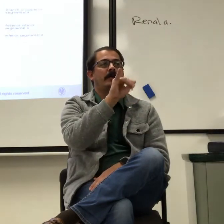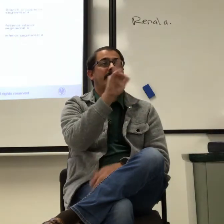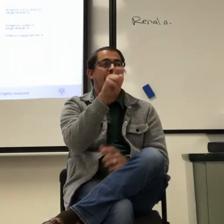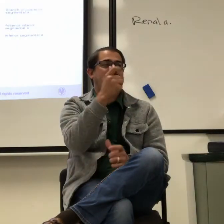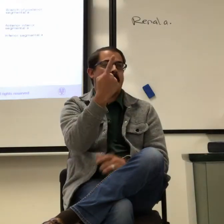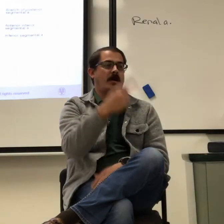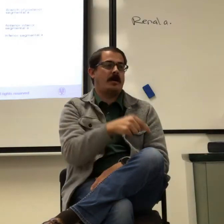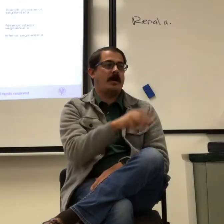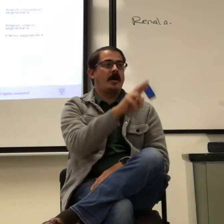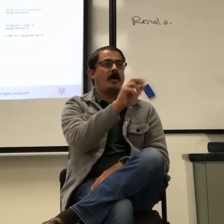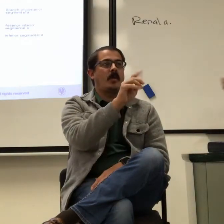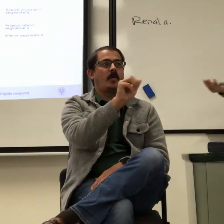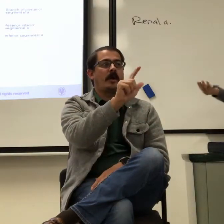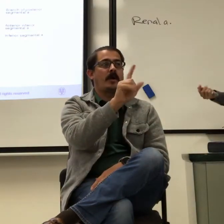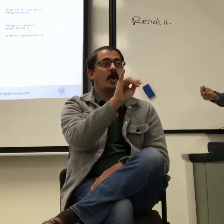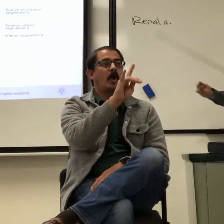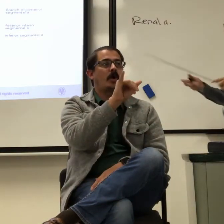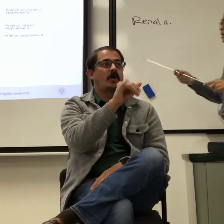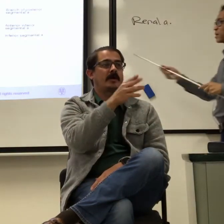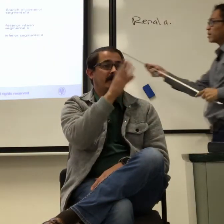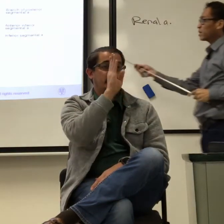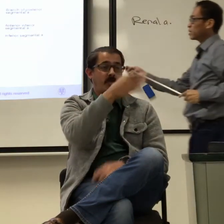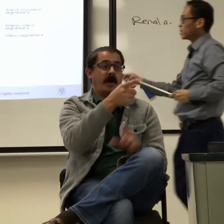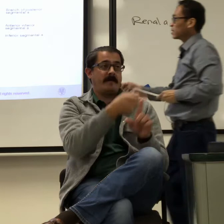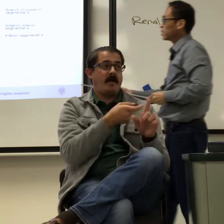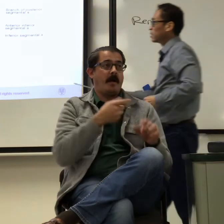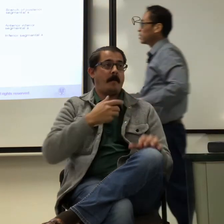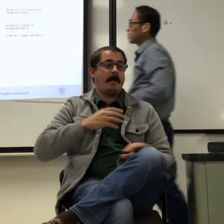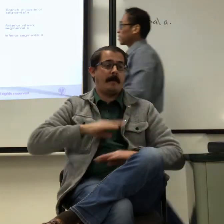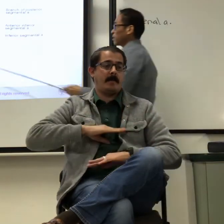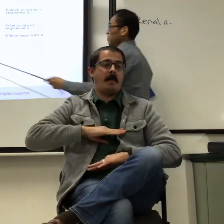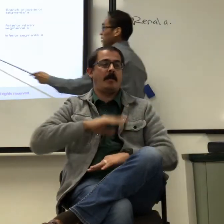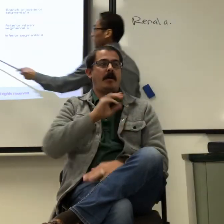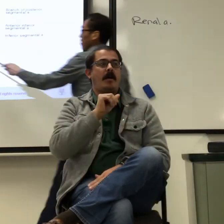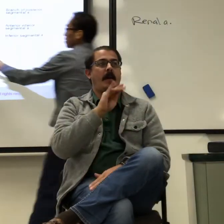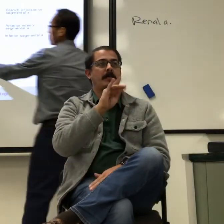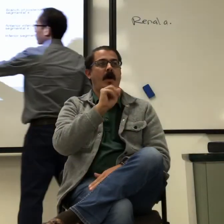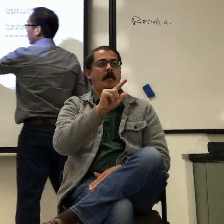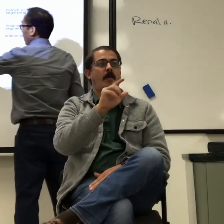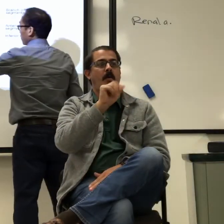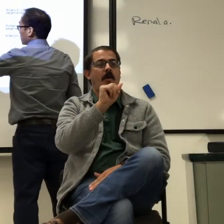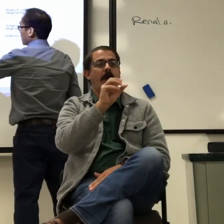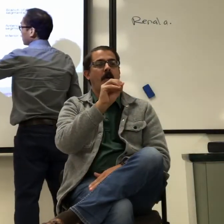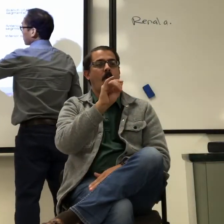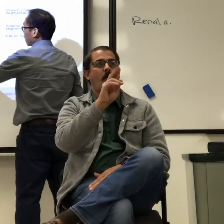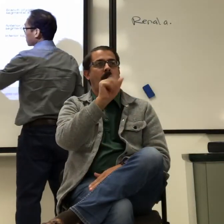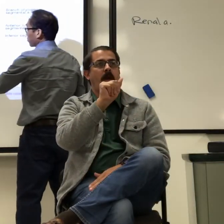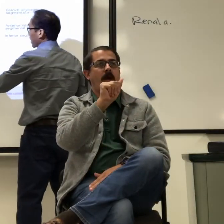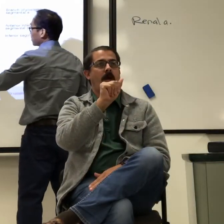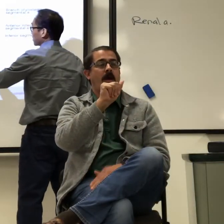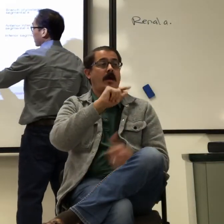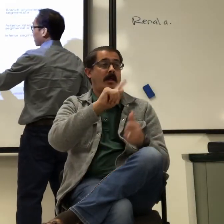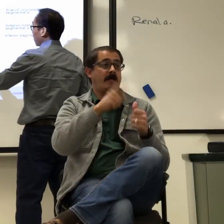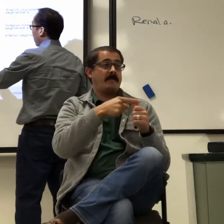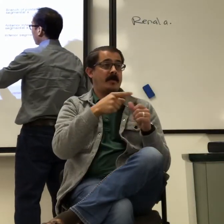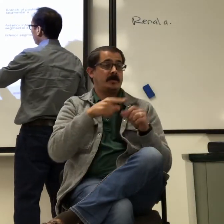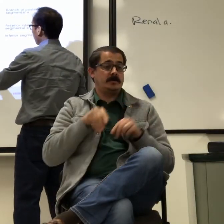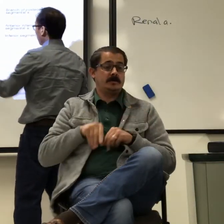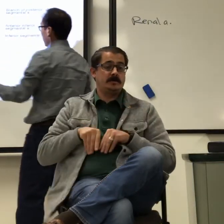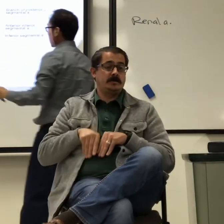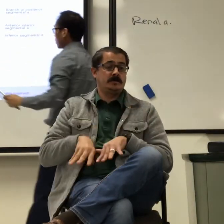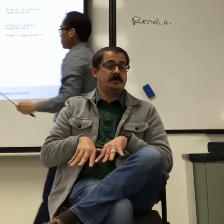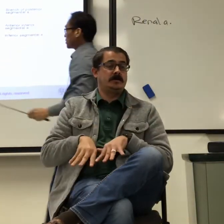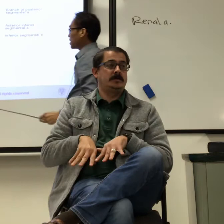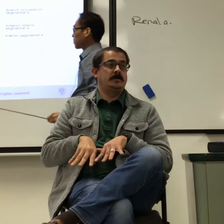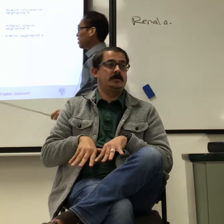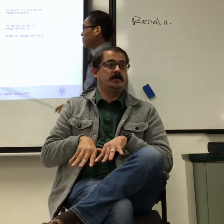renal artery is a direct branch of abdominal aorta. There it is right there. And you can see these first branches that come off